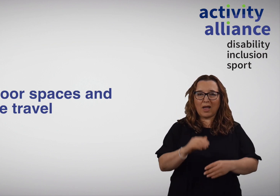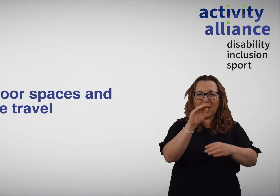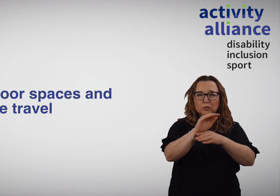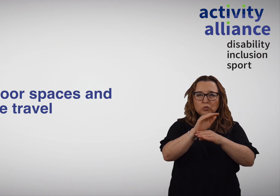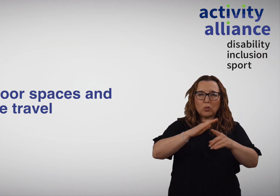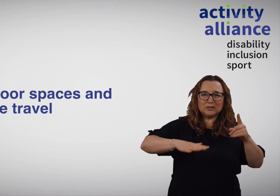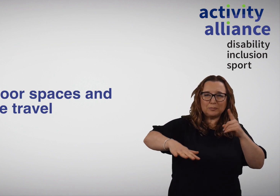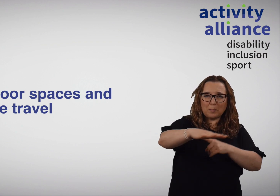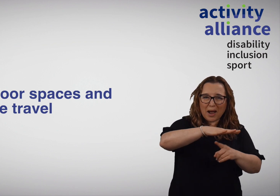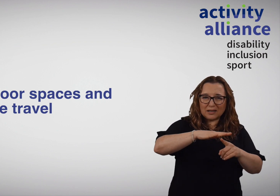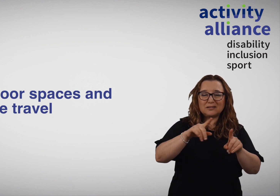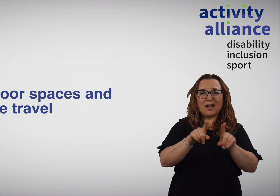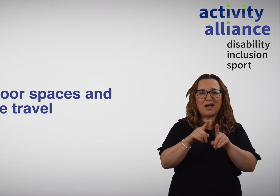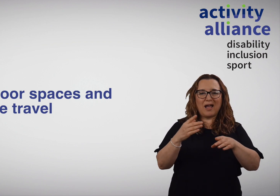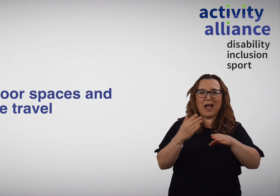outdoor spaces and active travel.